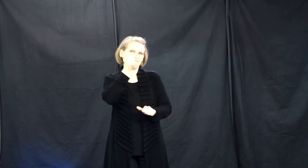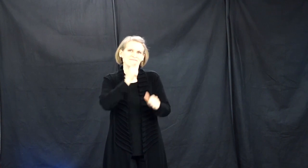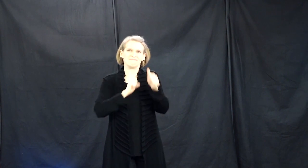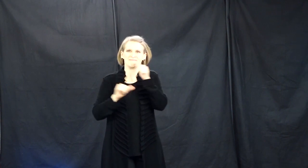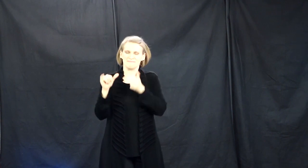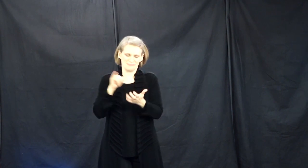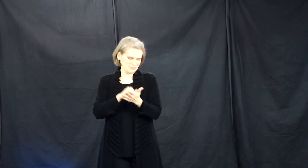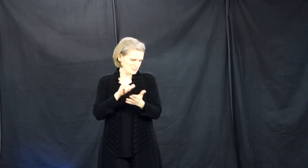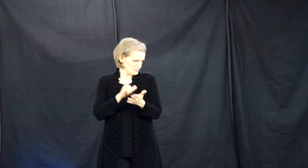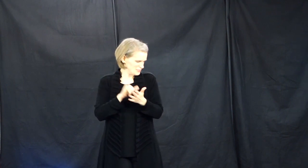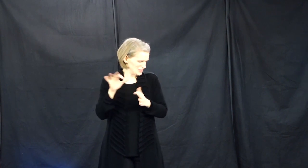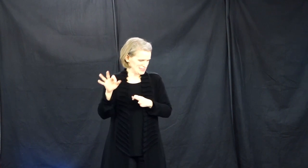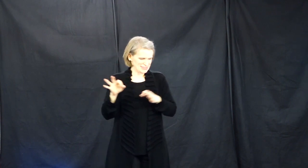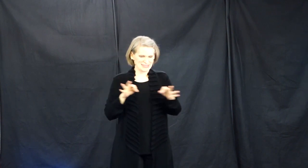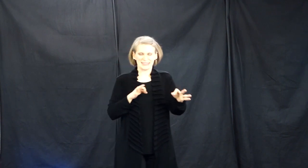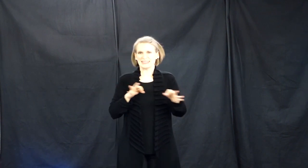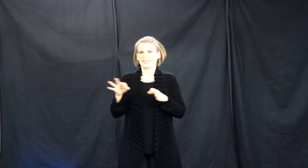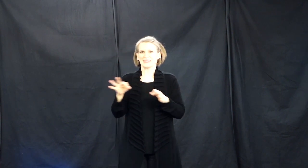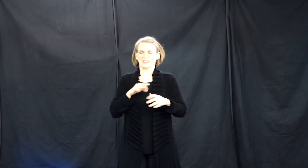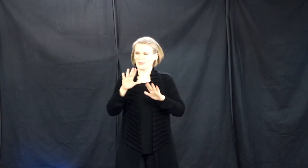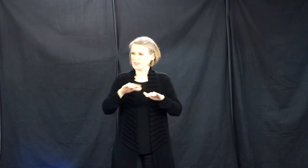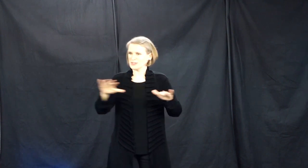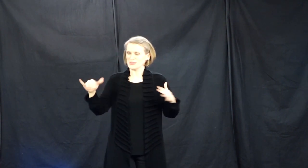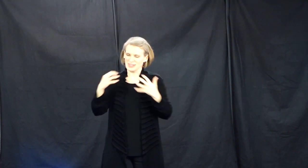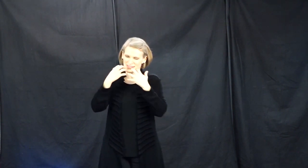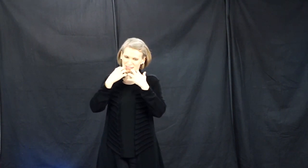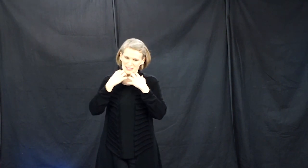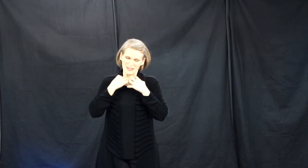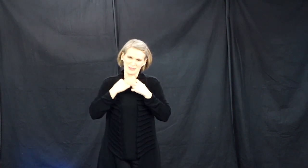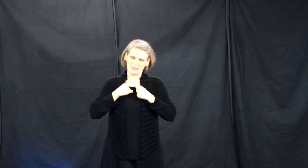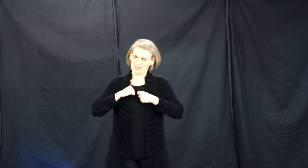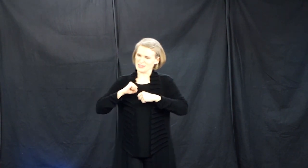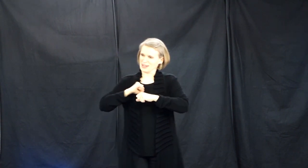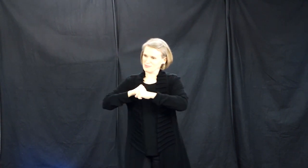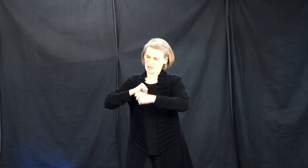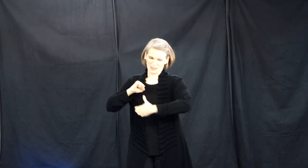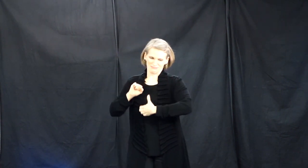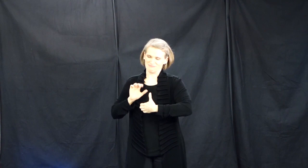your child as tight as you can and push away the